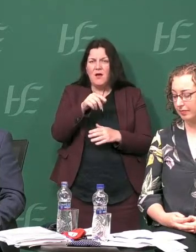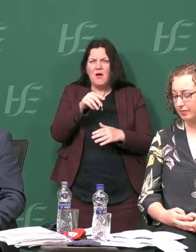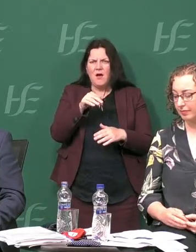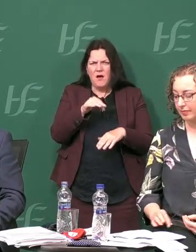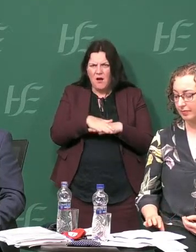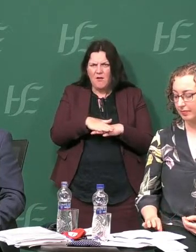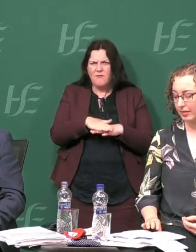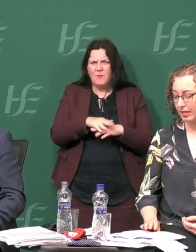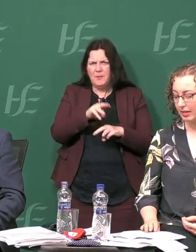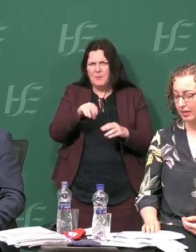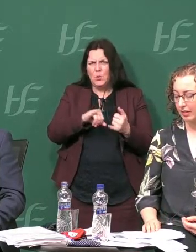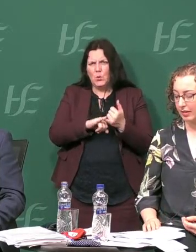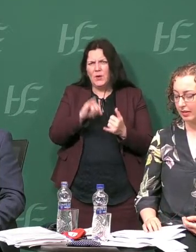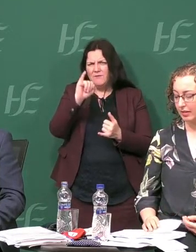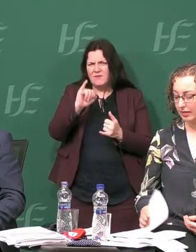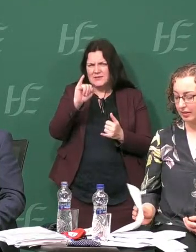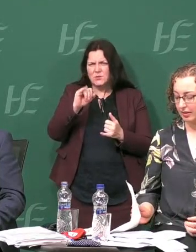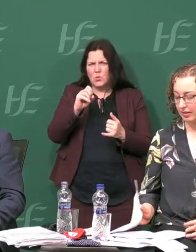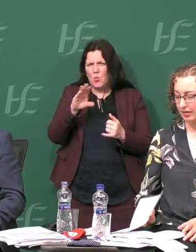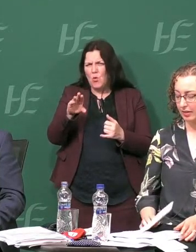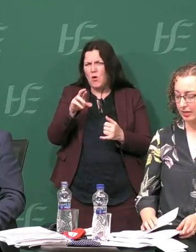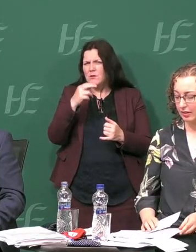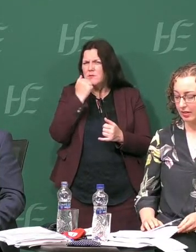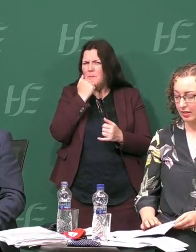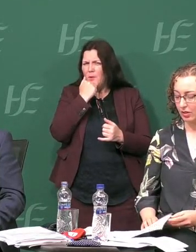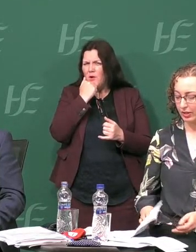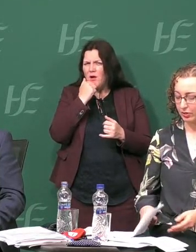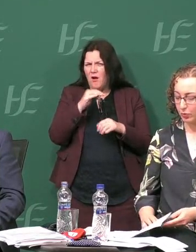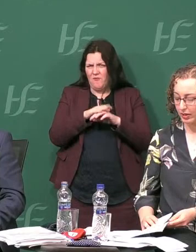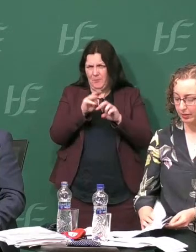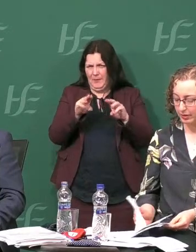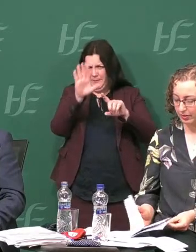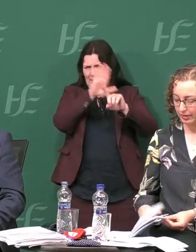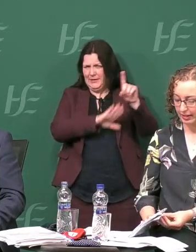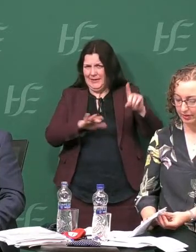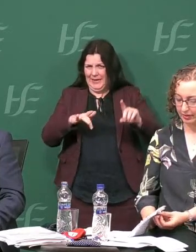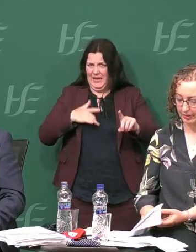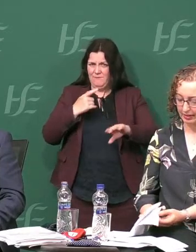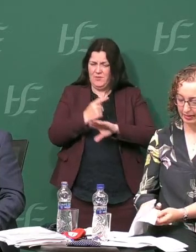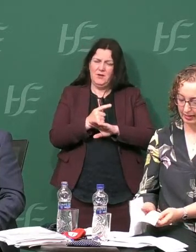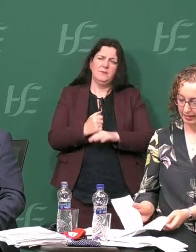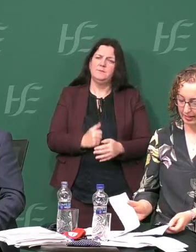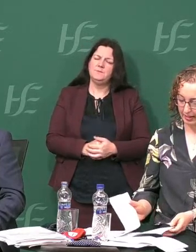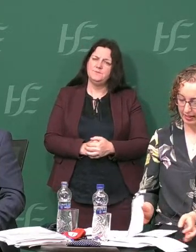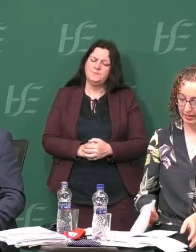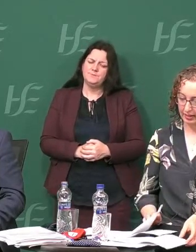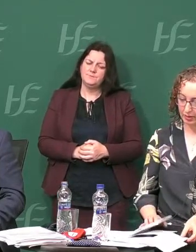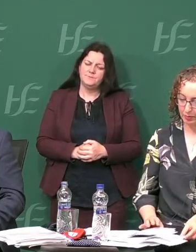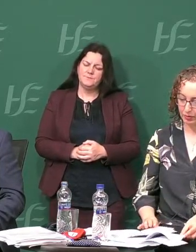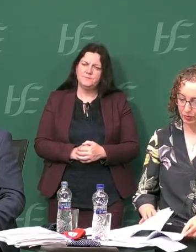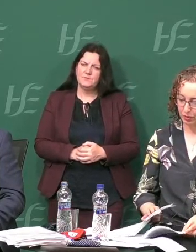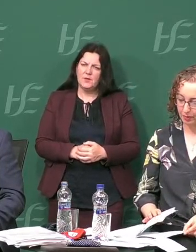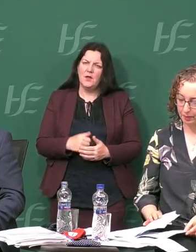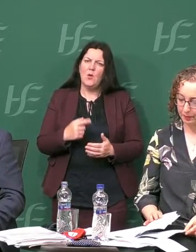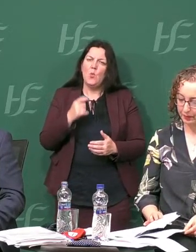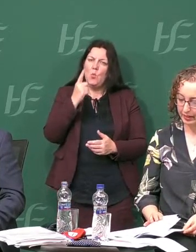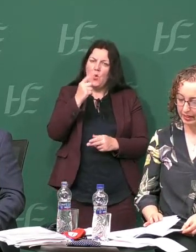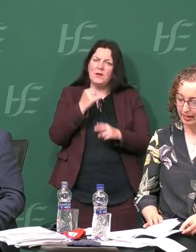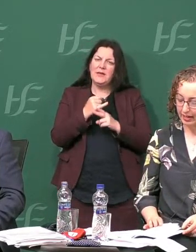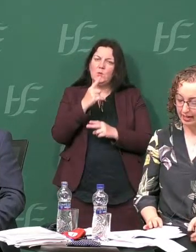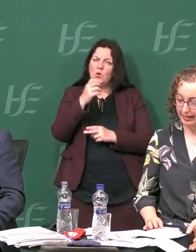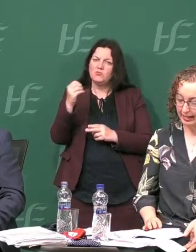those who are infected? There's a bit of confusion around that on social media at the minute. Okay, so 1 in 100,000 comes